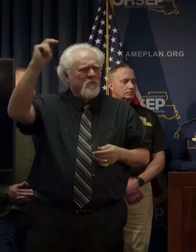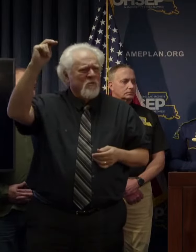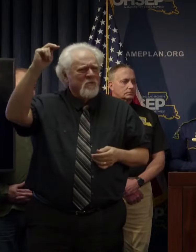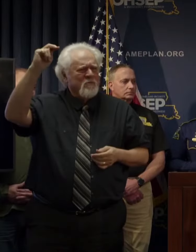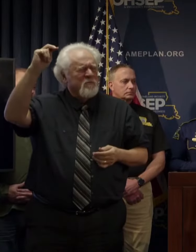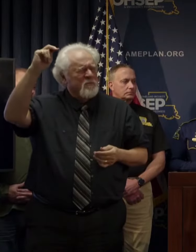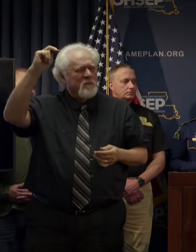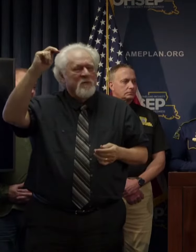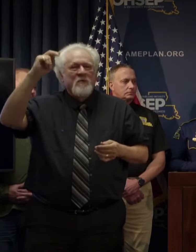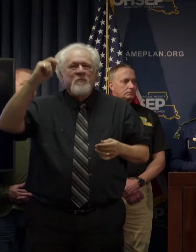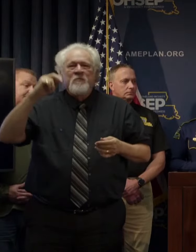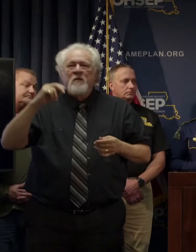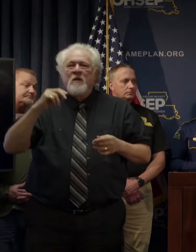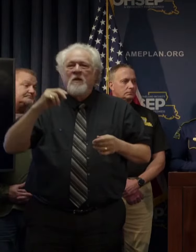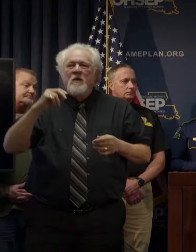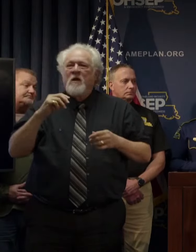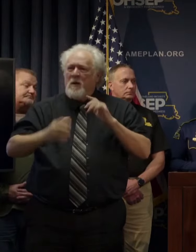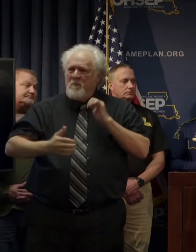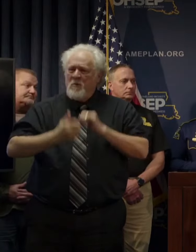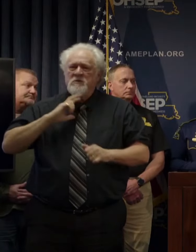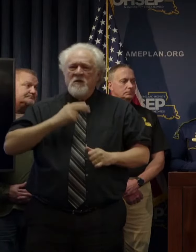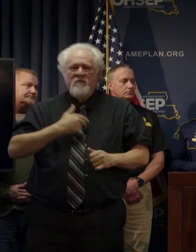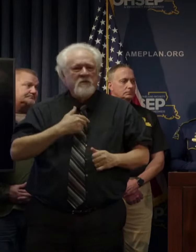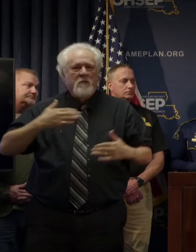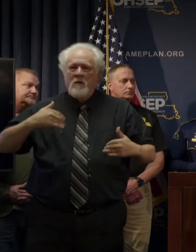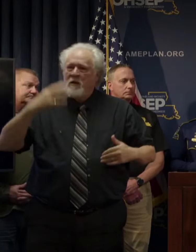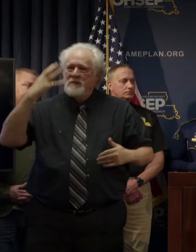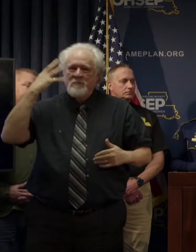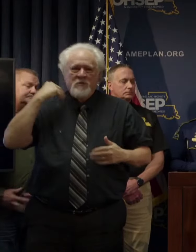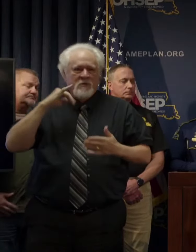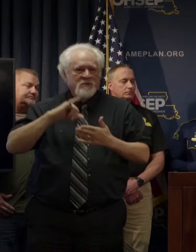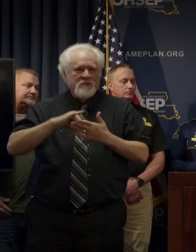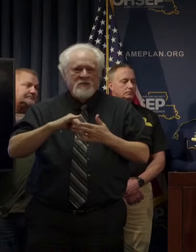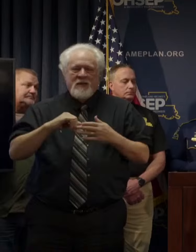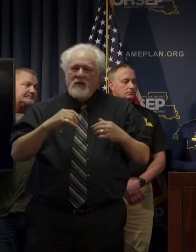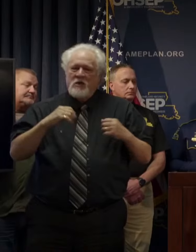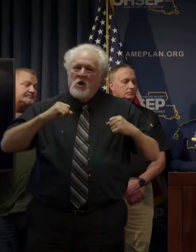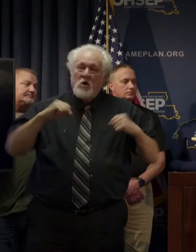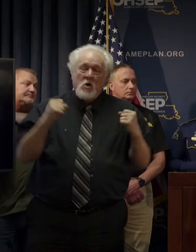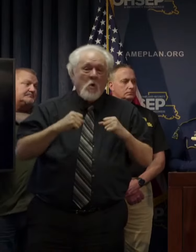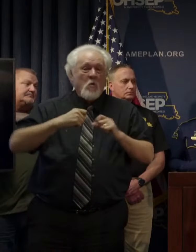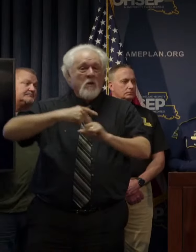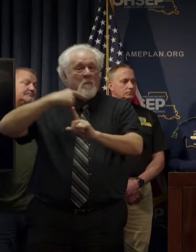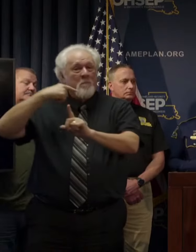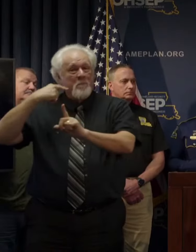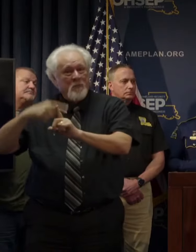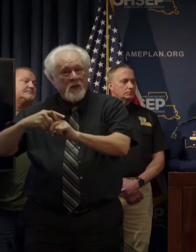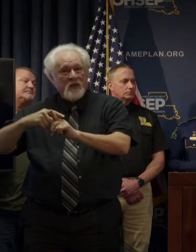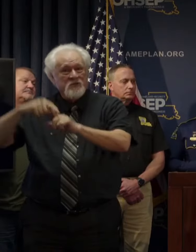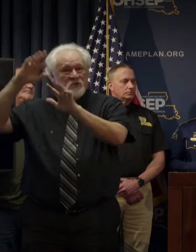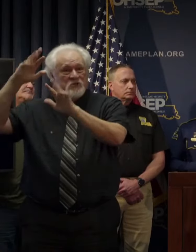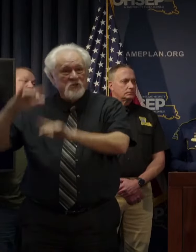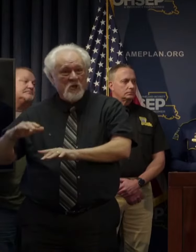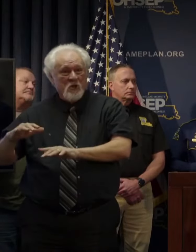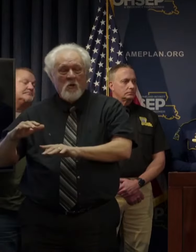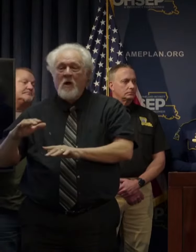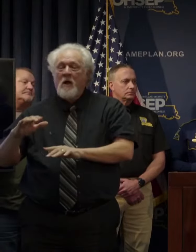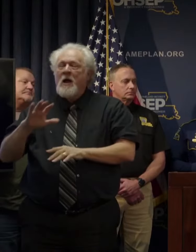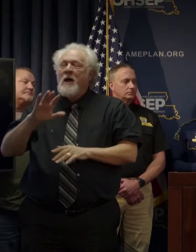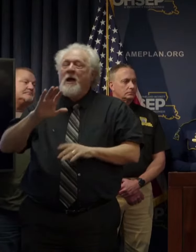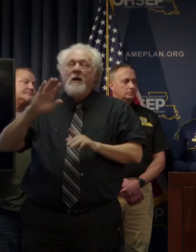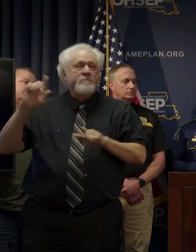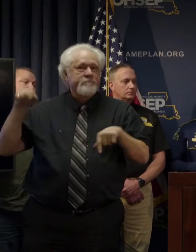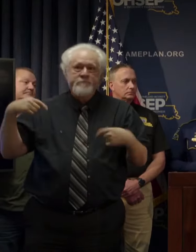North Louisiana. Most of us haven't experienced this combination of bitter cold and significant snow ever